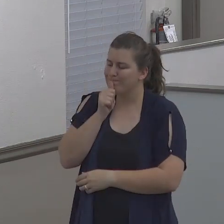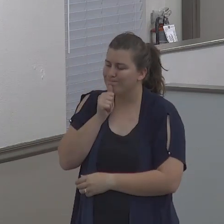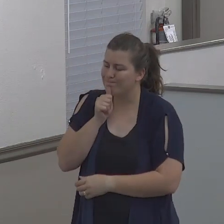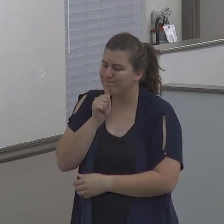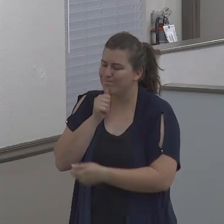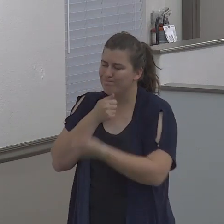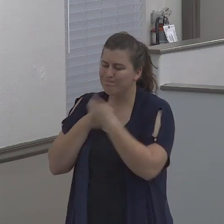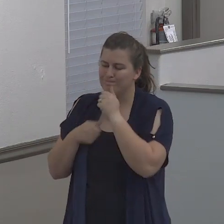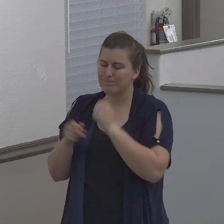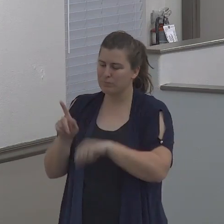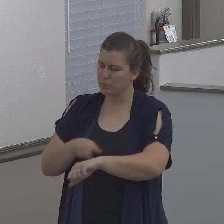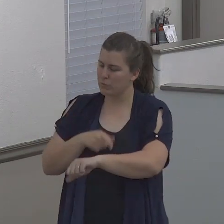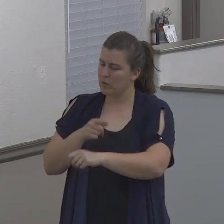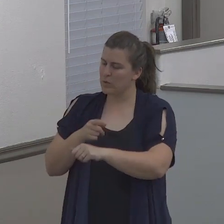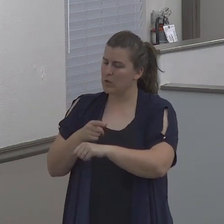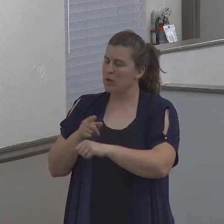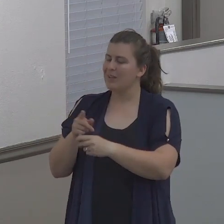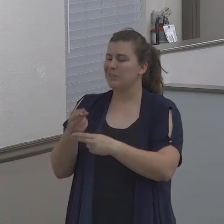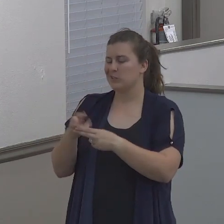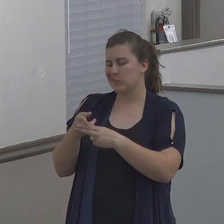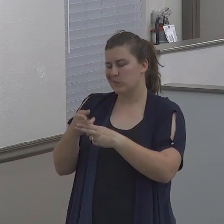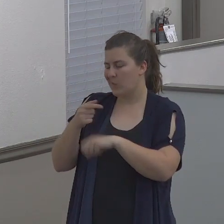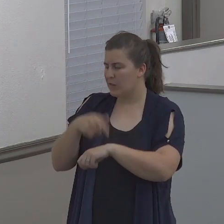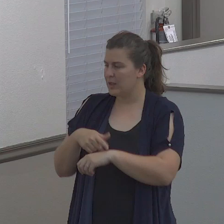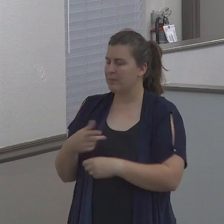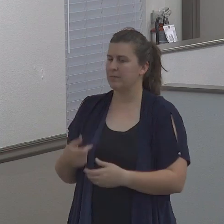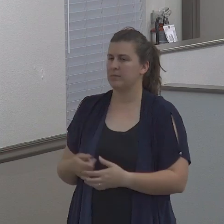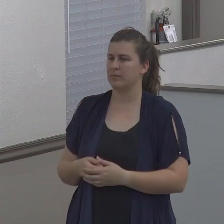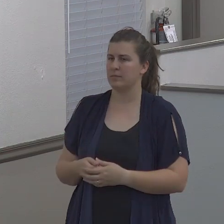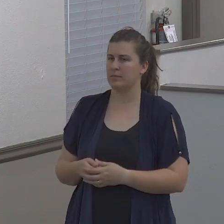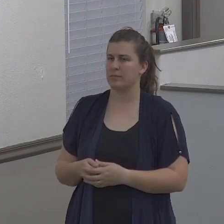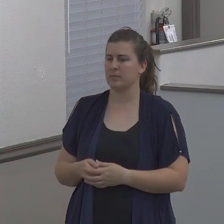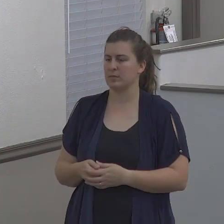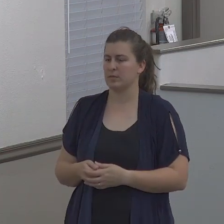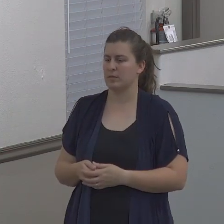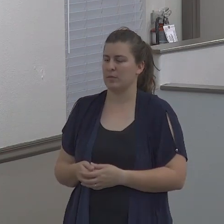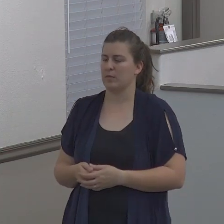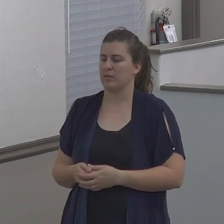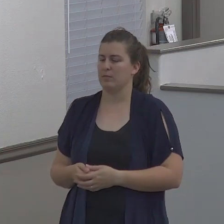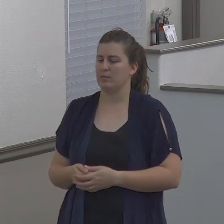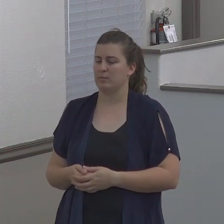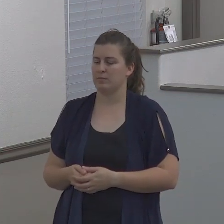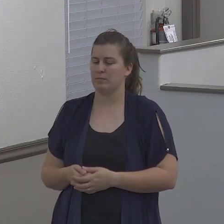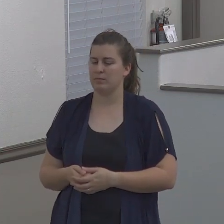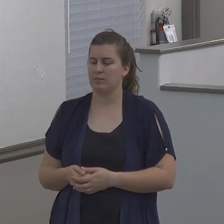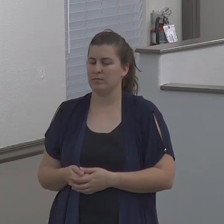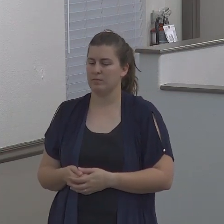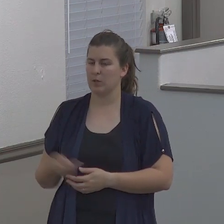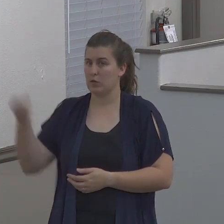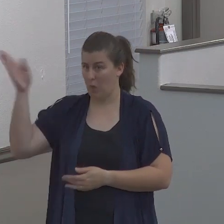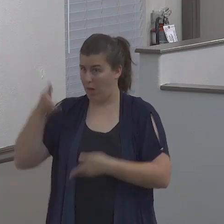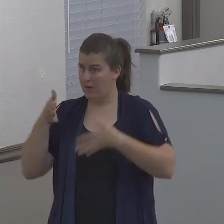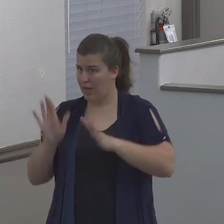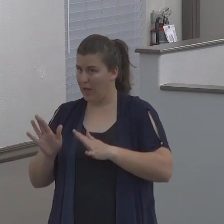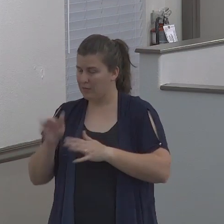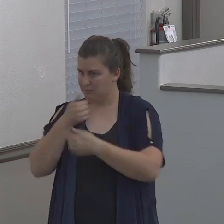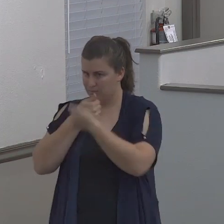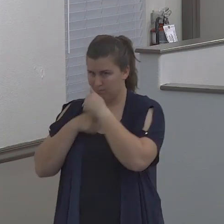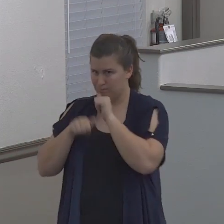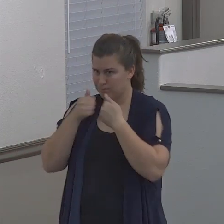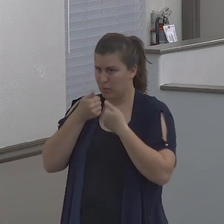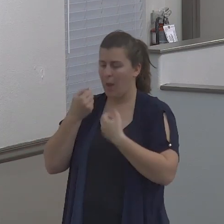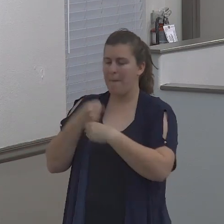after that ye have suffered a while. You mean God's going to let us suffer a while? Uh-huh.